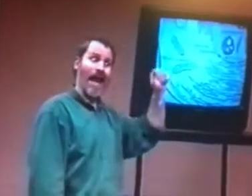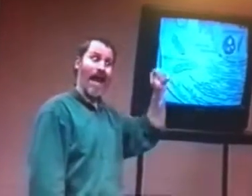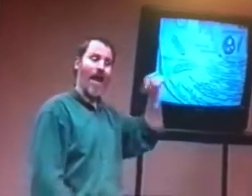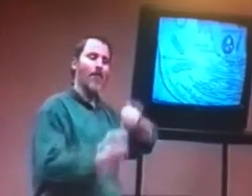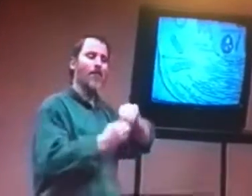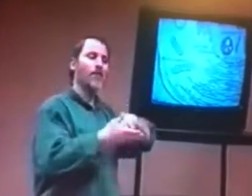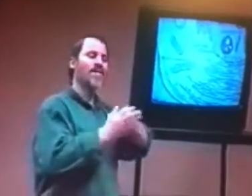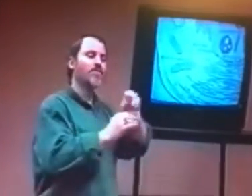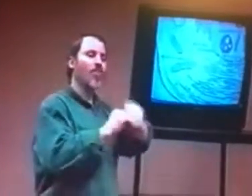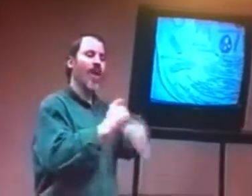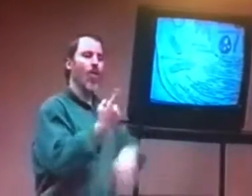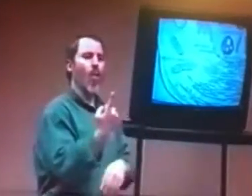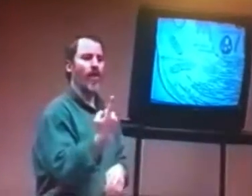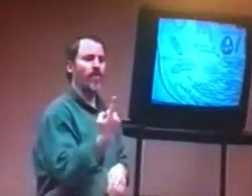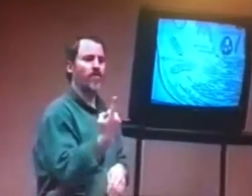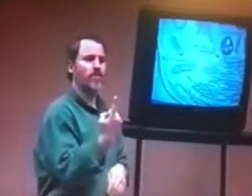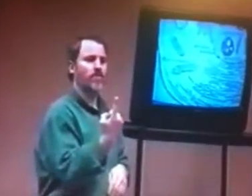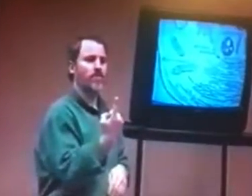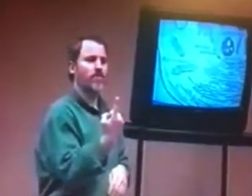Mitochondria just means one.